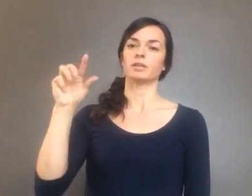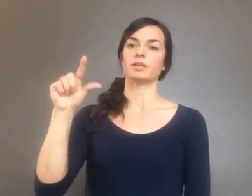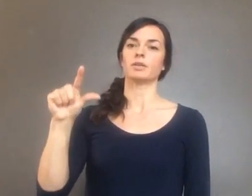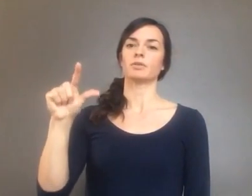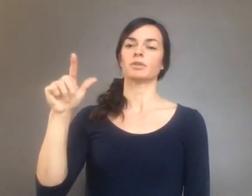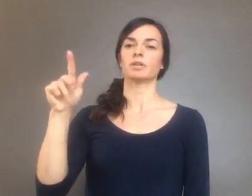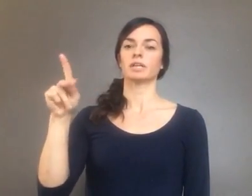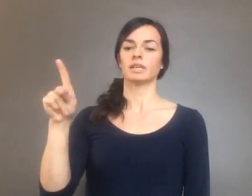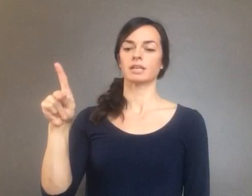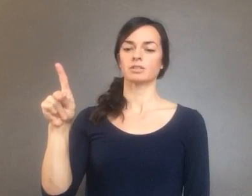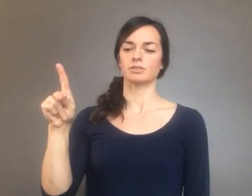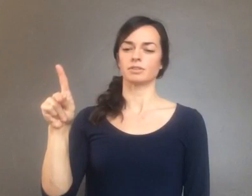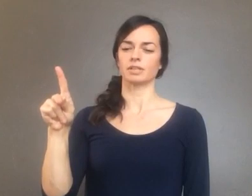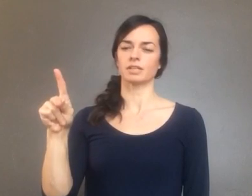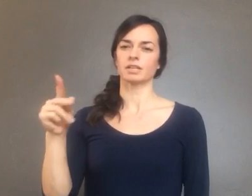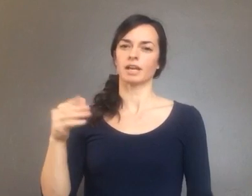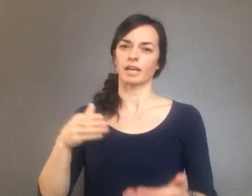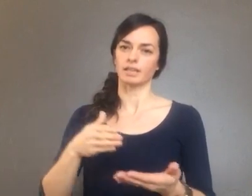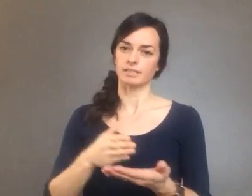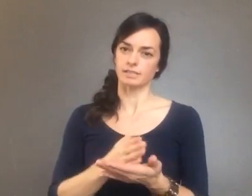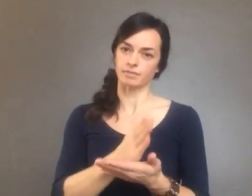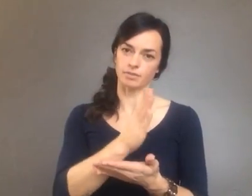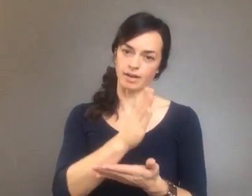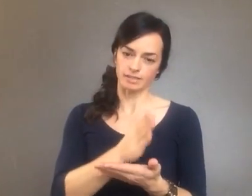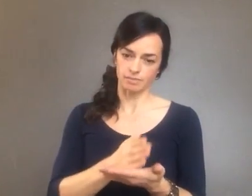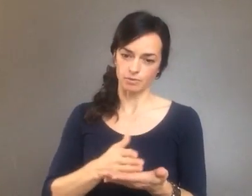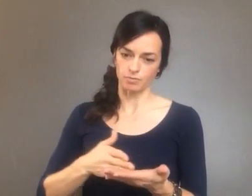Martin Luther King Jr. and the Civil Rights Movement,